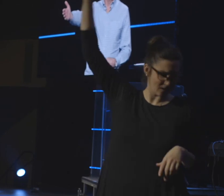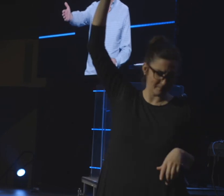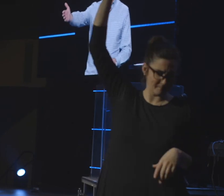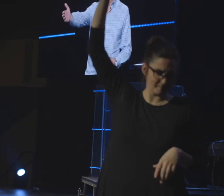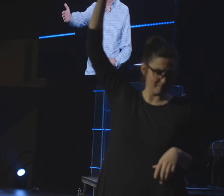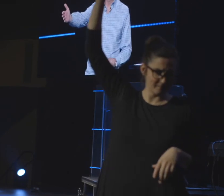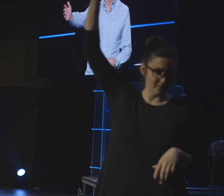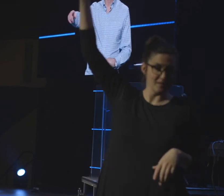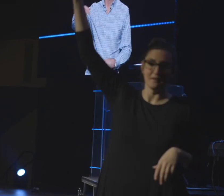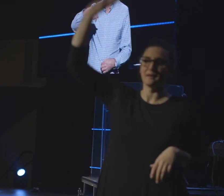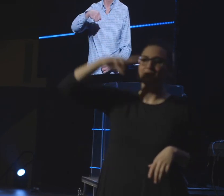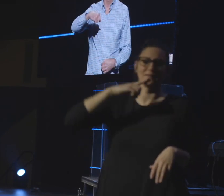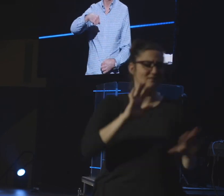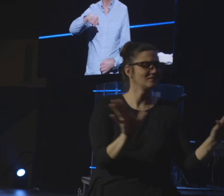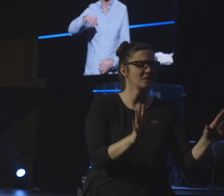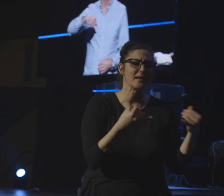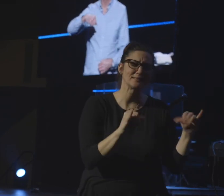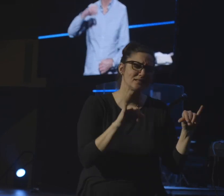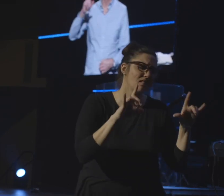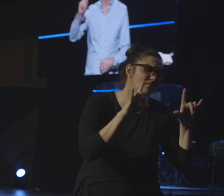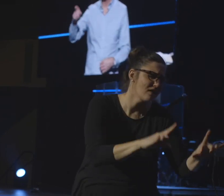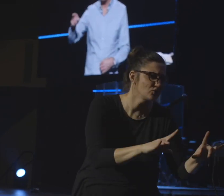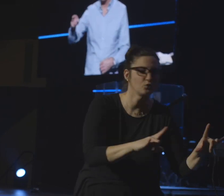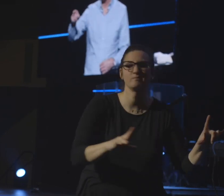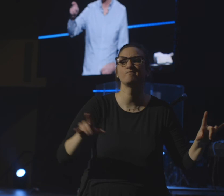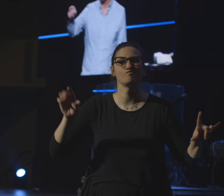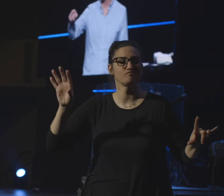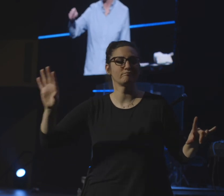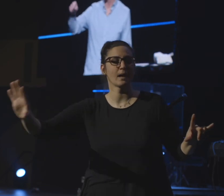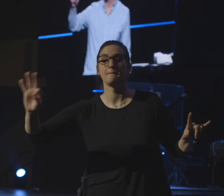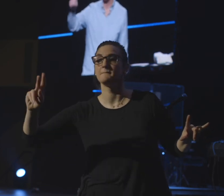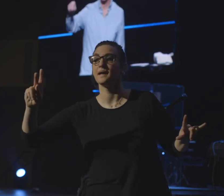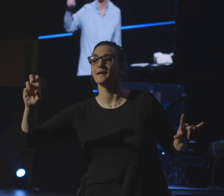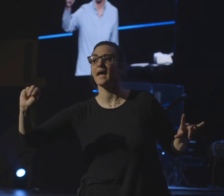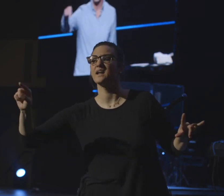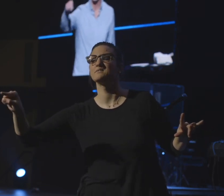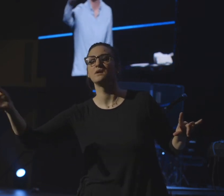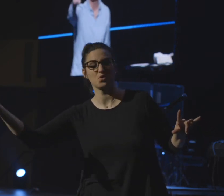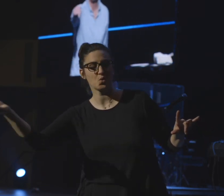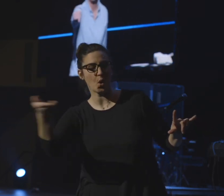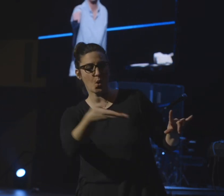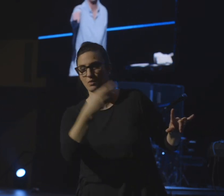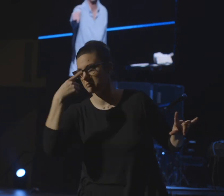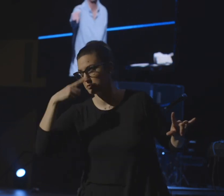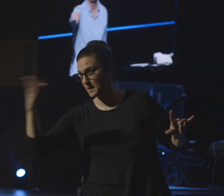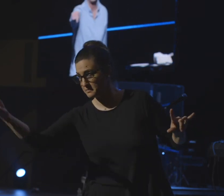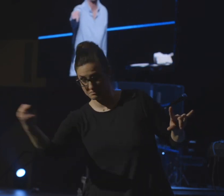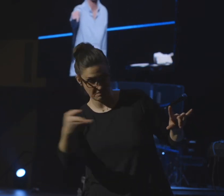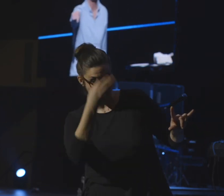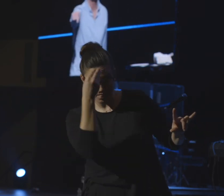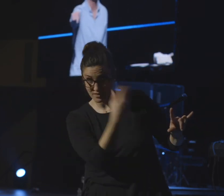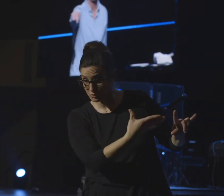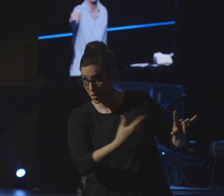Ken Kennedy. I'm going to send him to you, Rob, to tell you through his life that I hear you. I